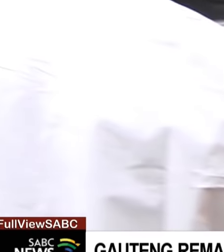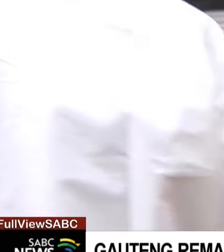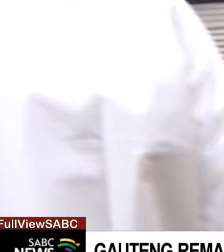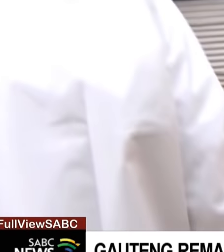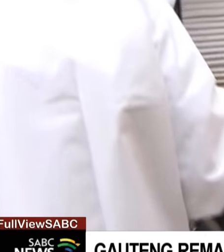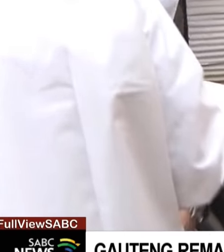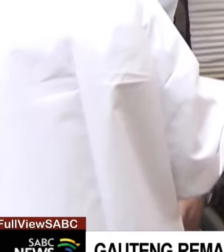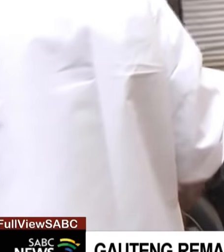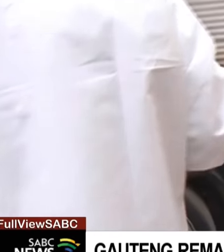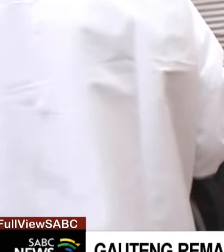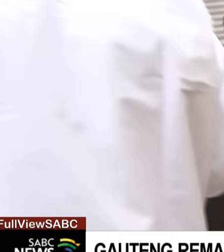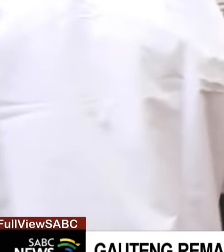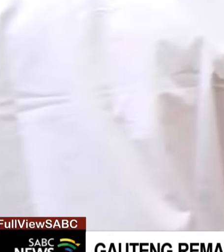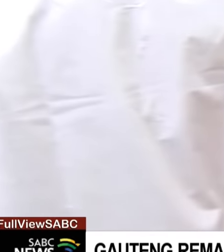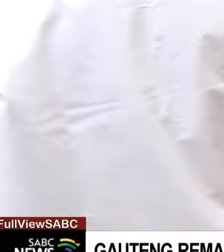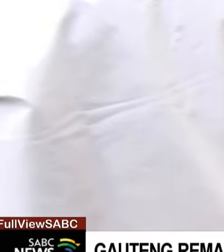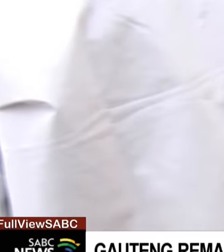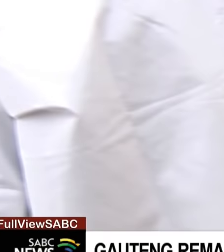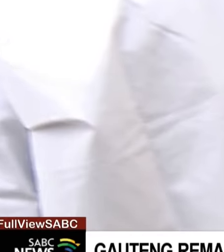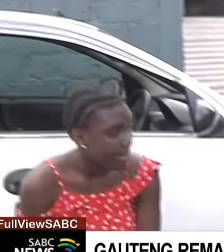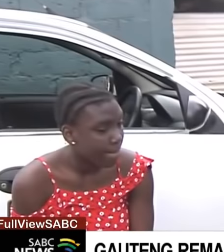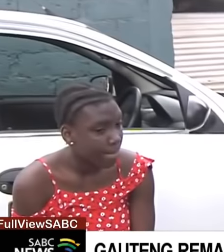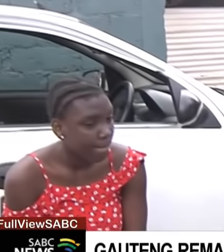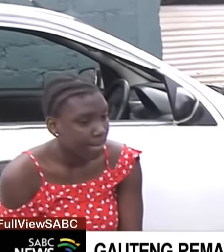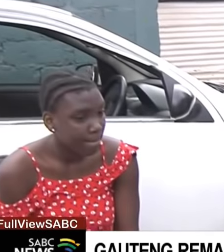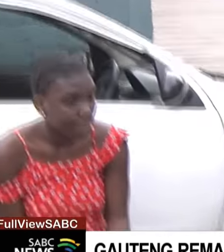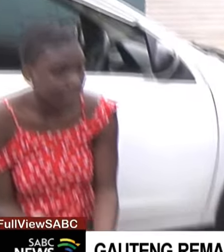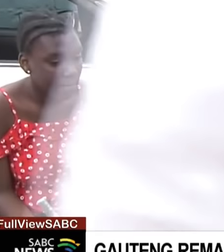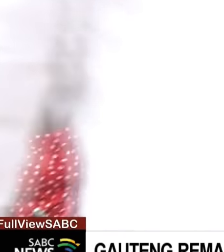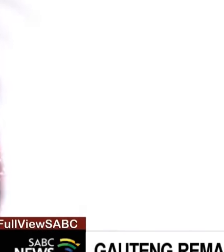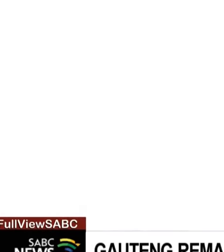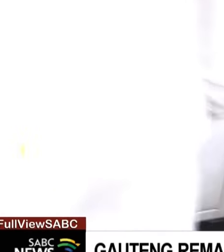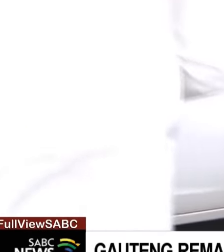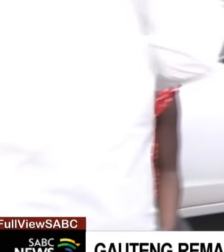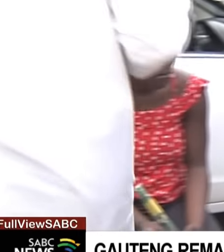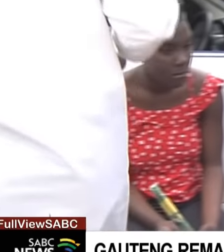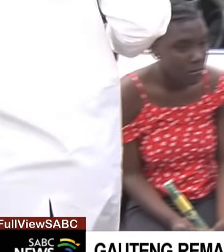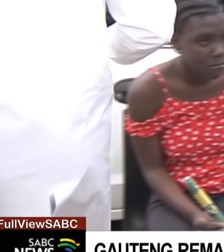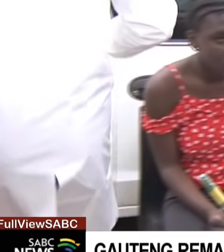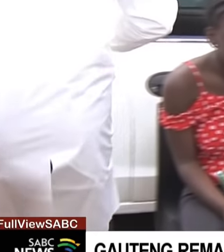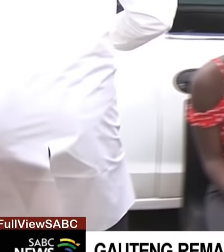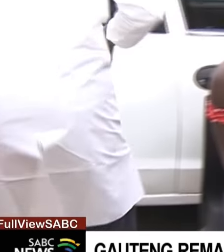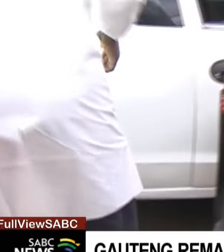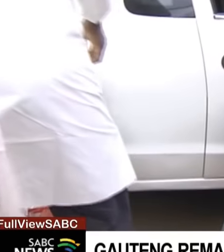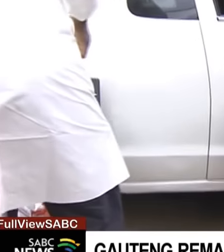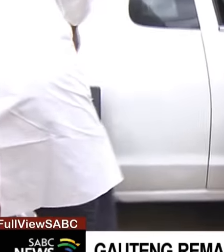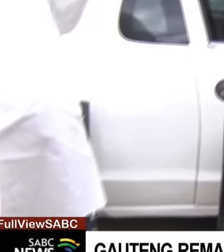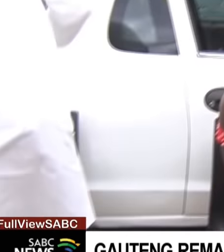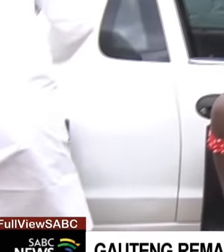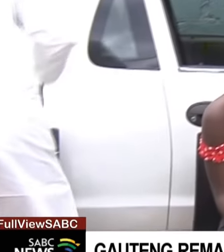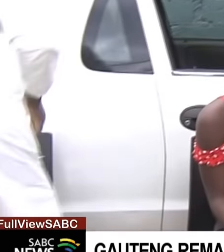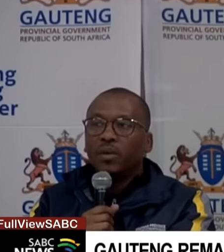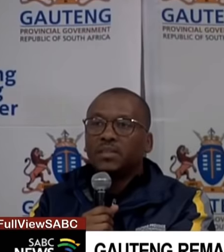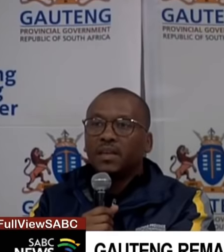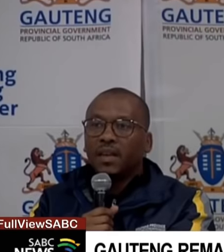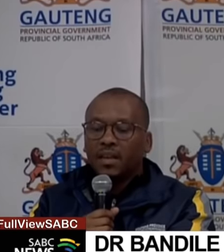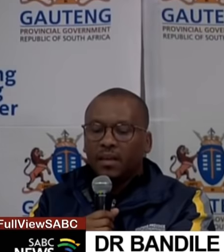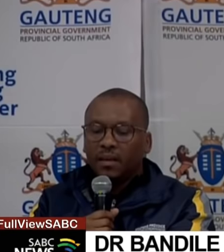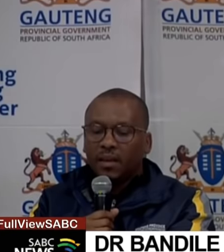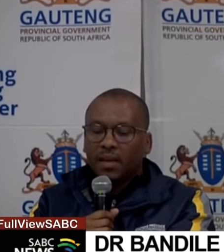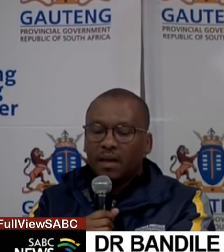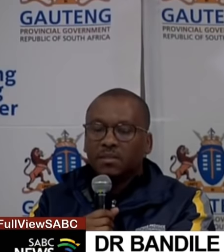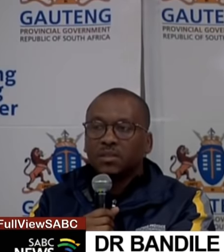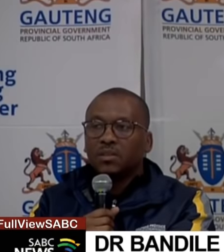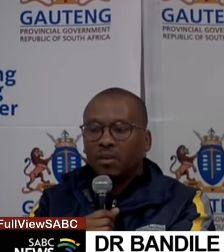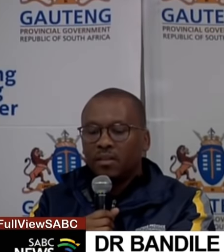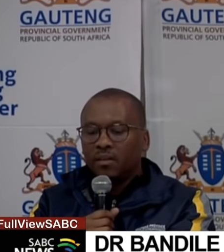of 15.2 million people in the province, the process of screening and testing is crucial in curbing the curve. With